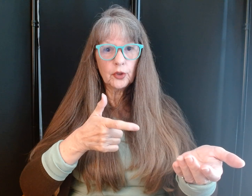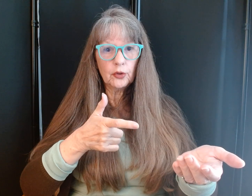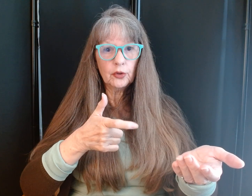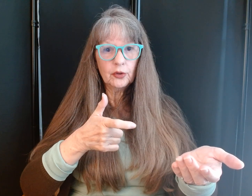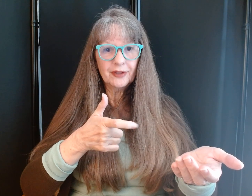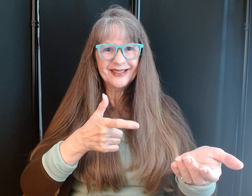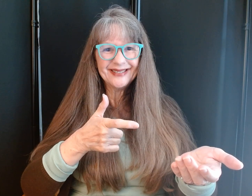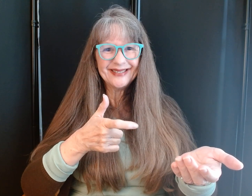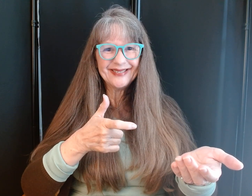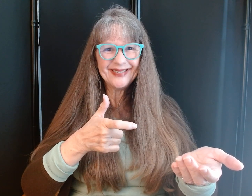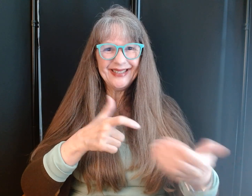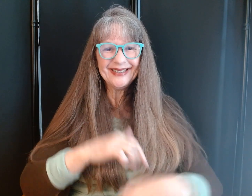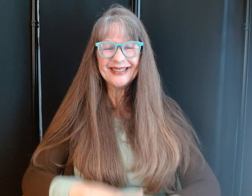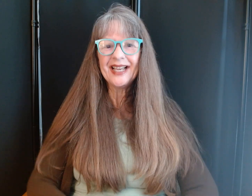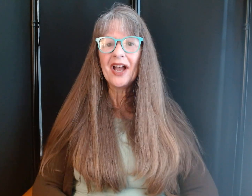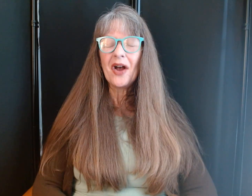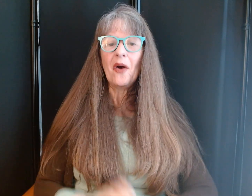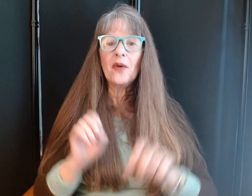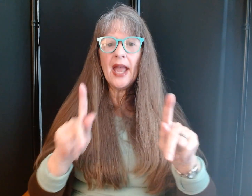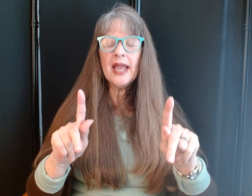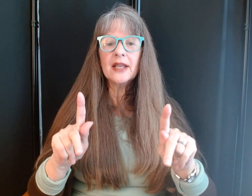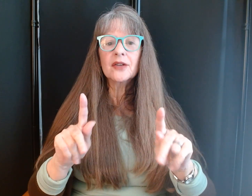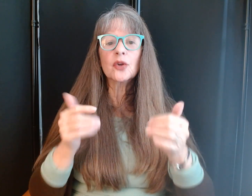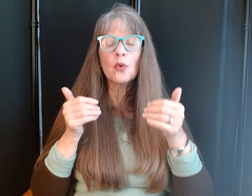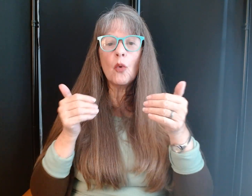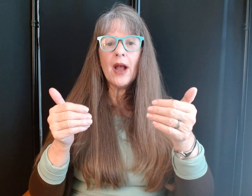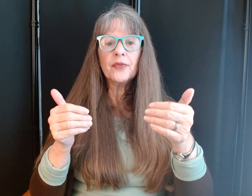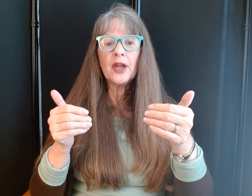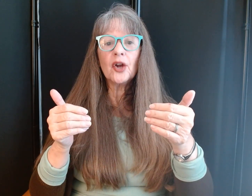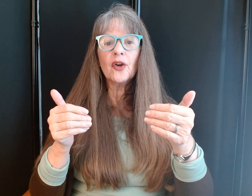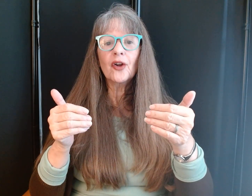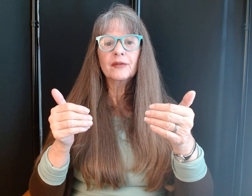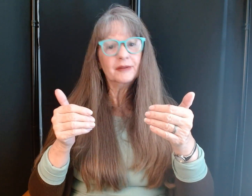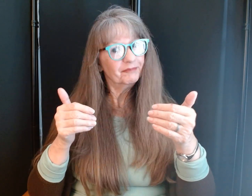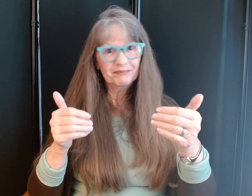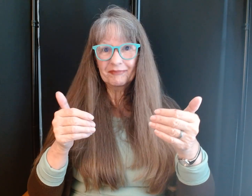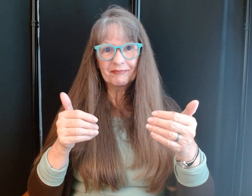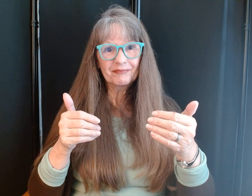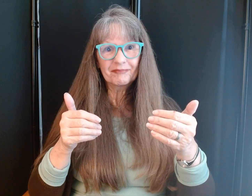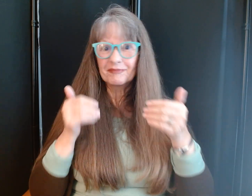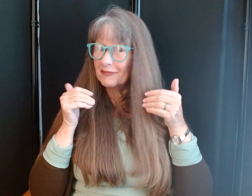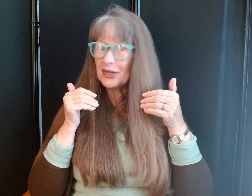trigger, right? Okay, so go out there, just go